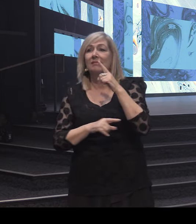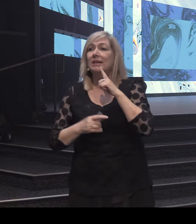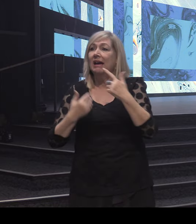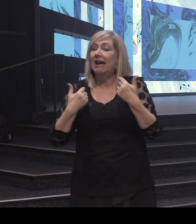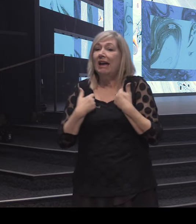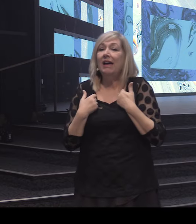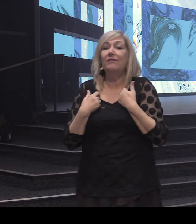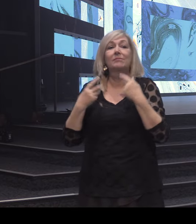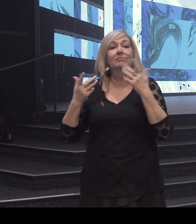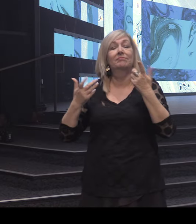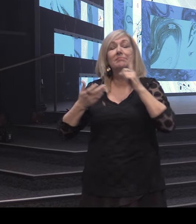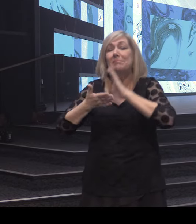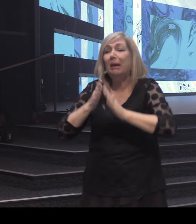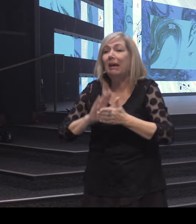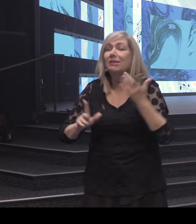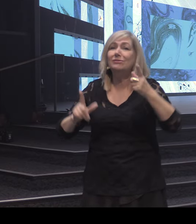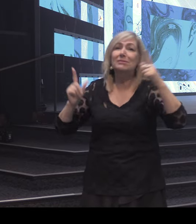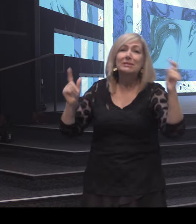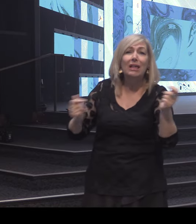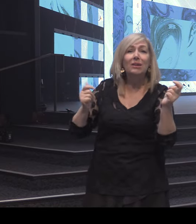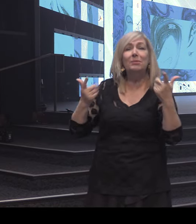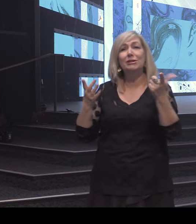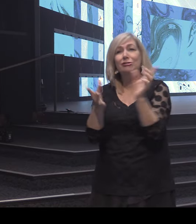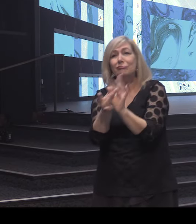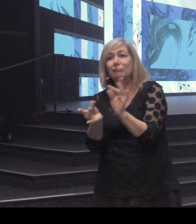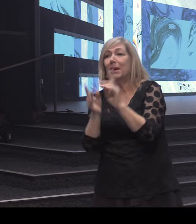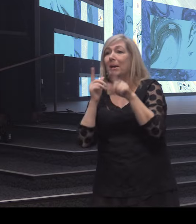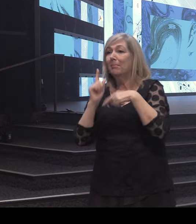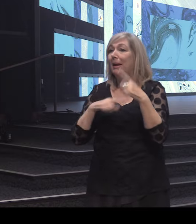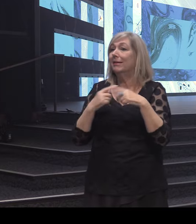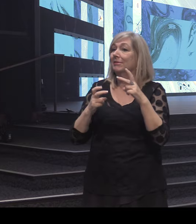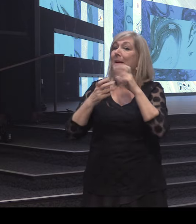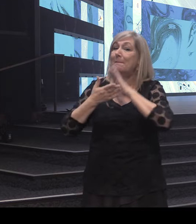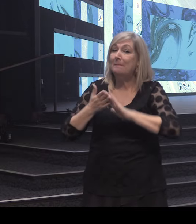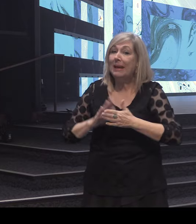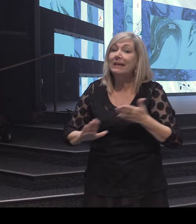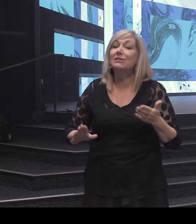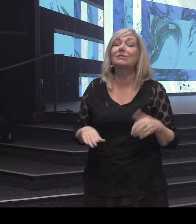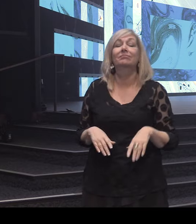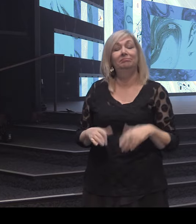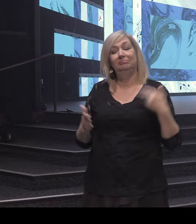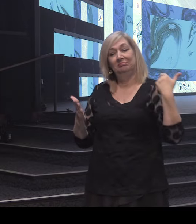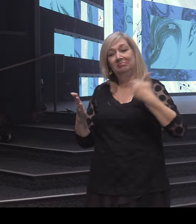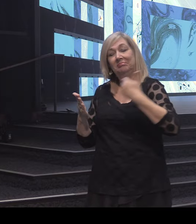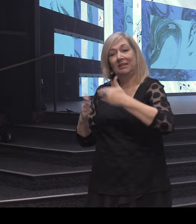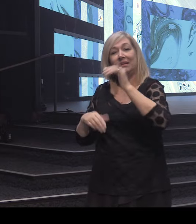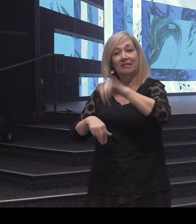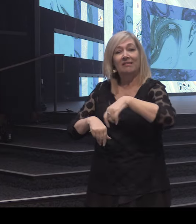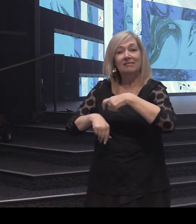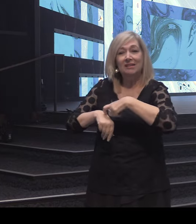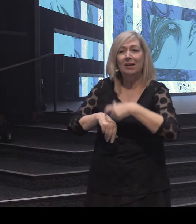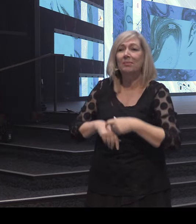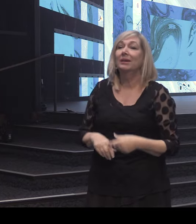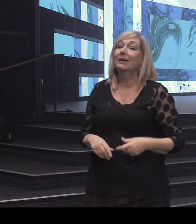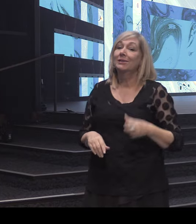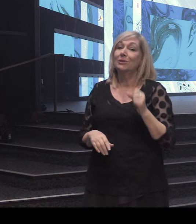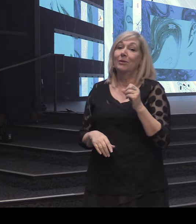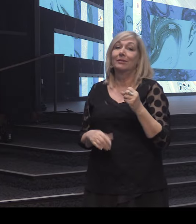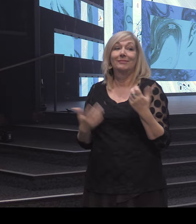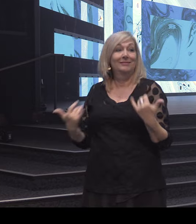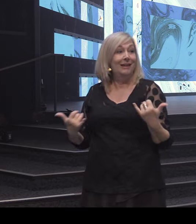should be celebrated and we should talk about it and so on and so forth. Now, they've obviously done a horrible